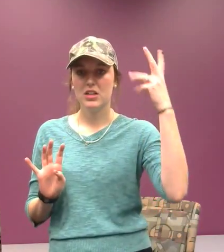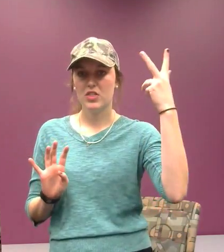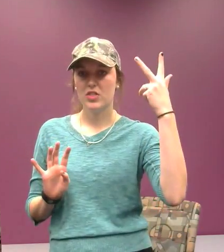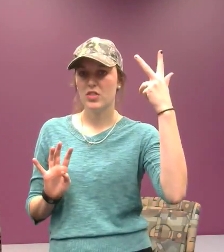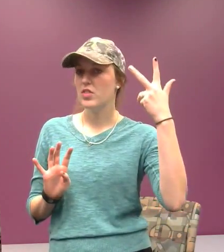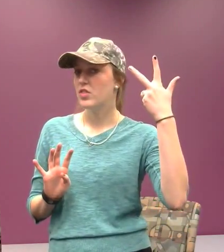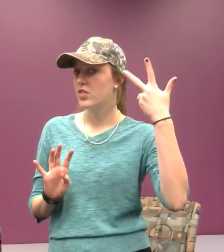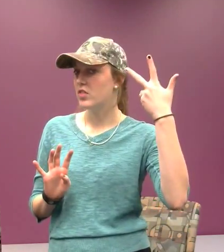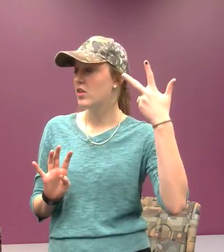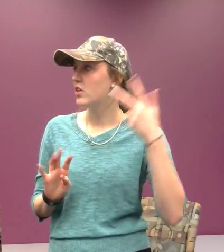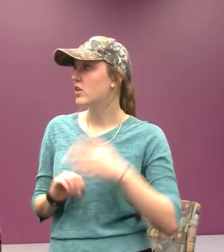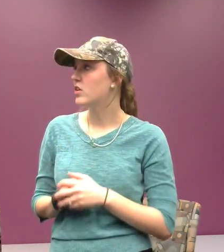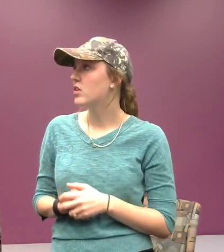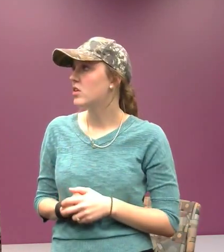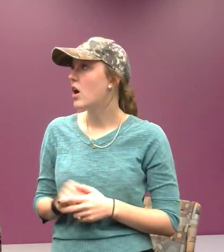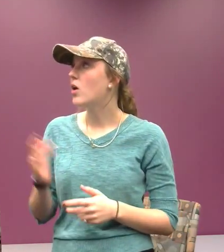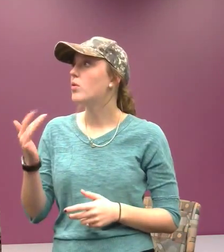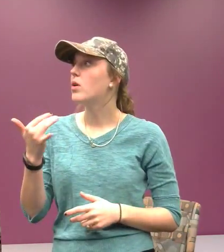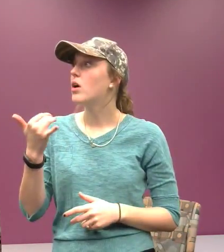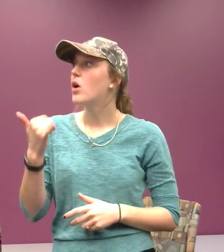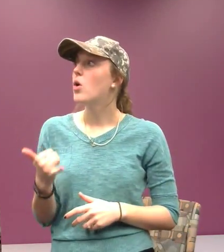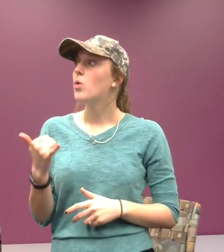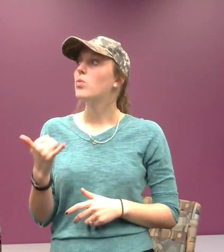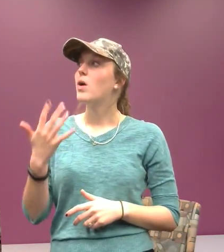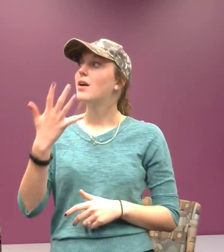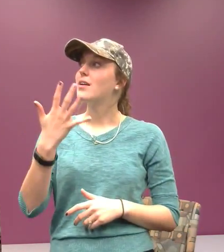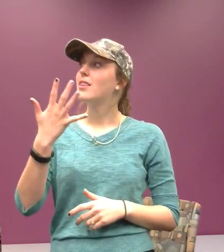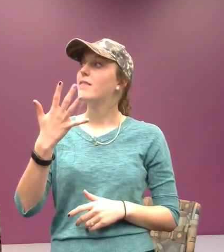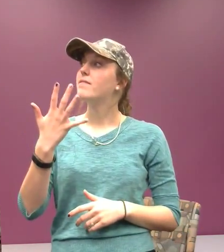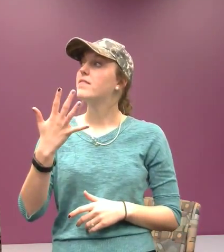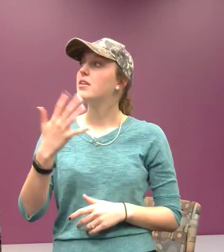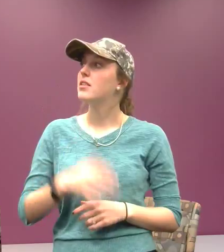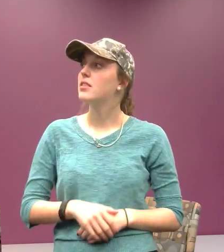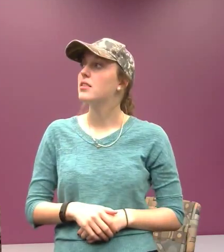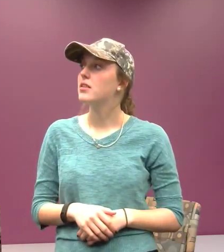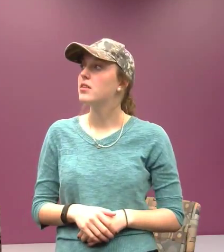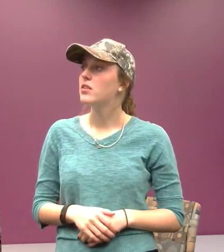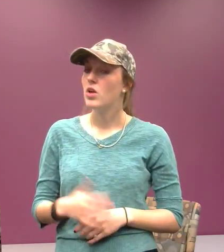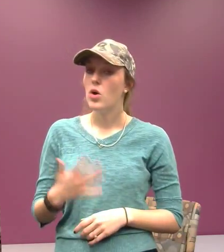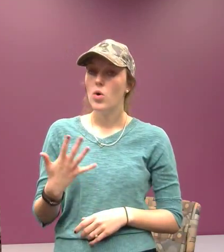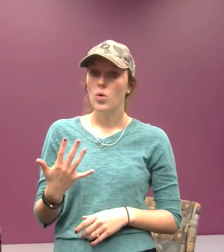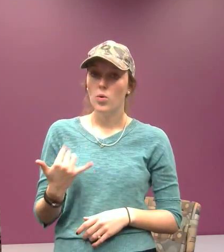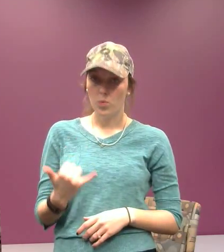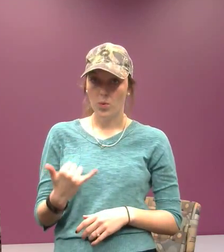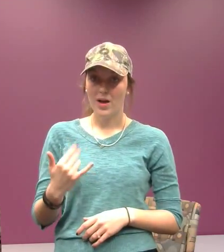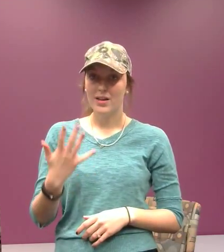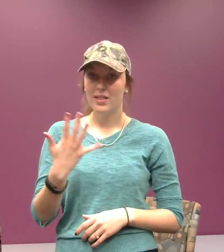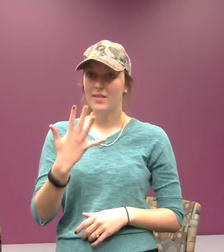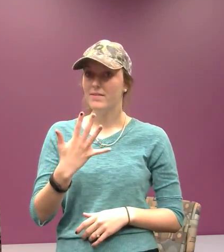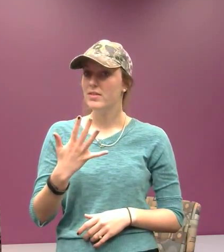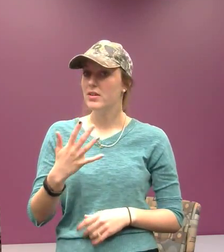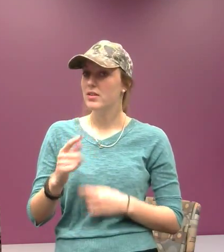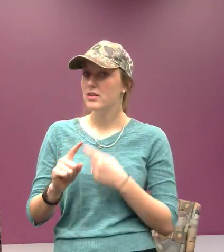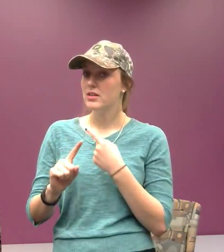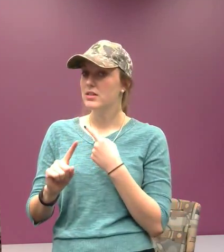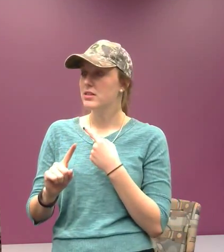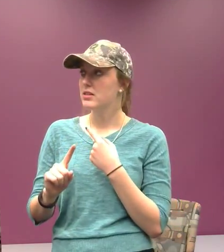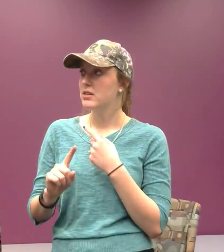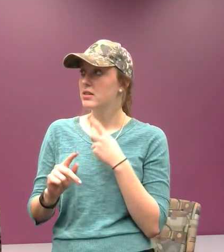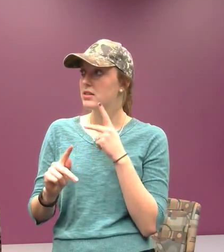to the 5th and express this as y to the 5th times y